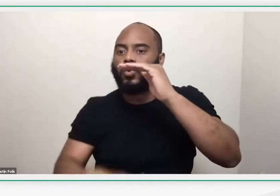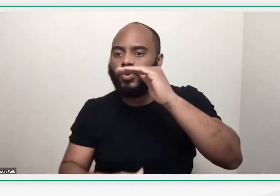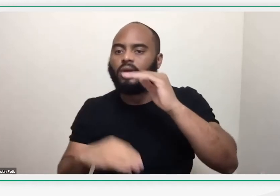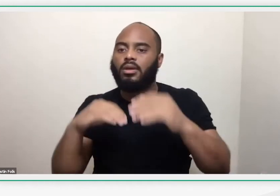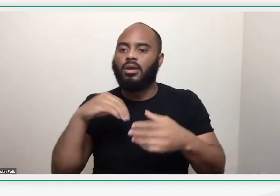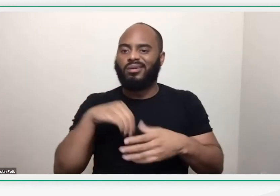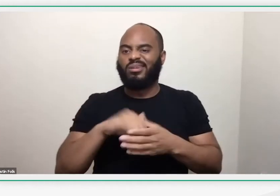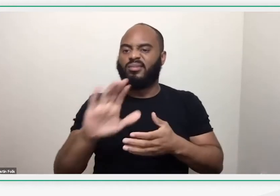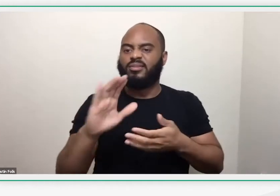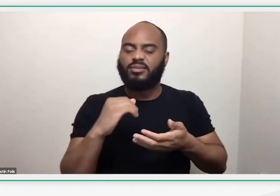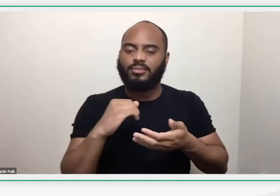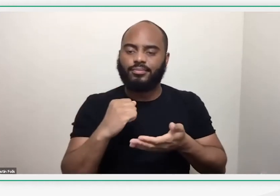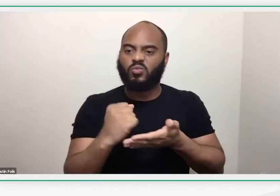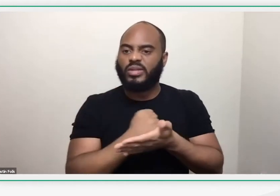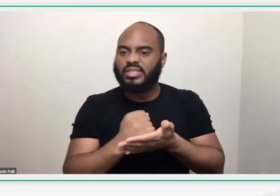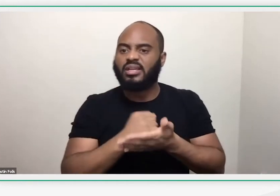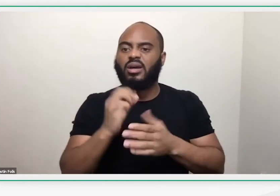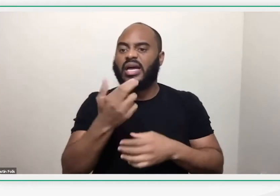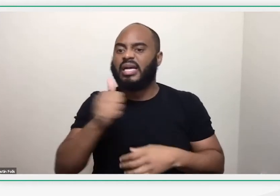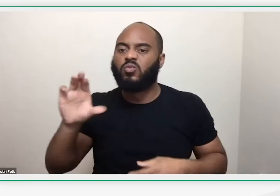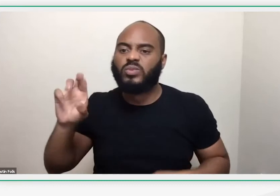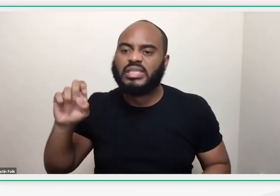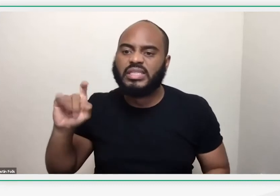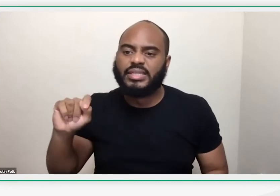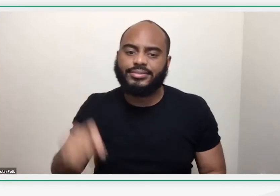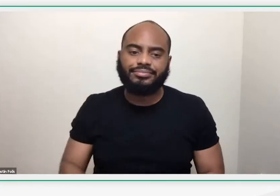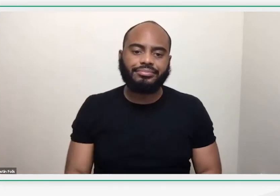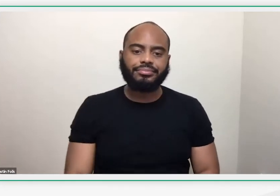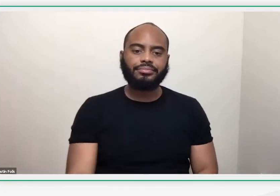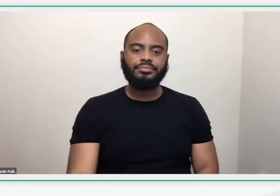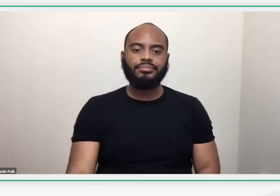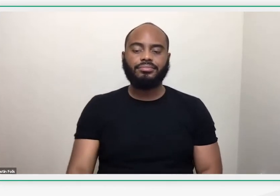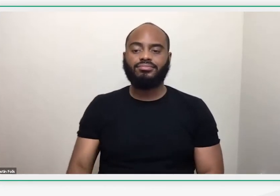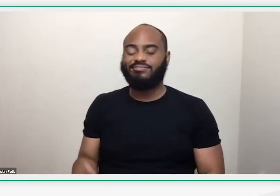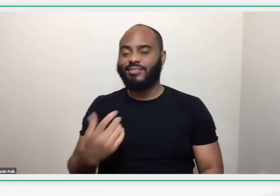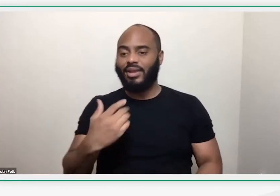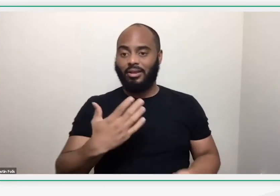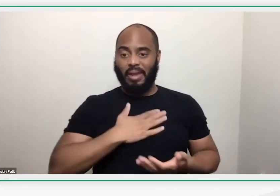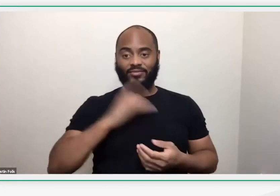available credit to you. You only want to use up to 30% of your credit limit.